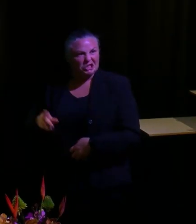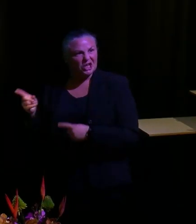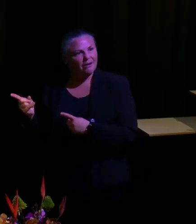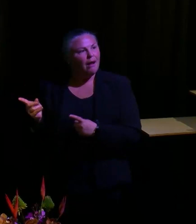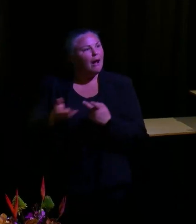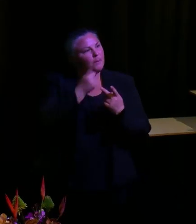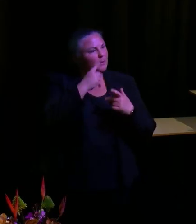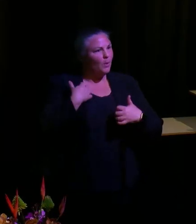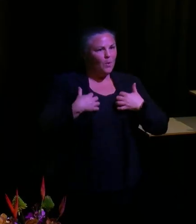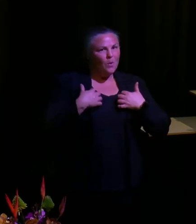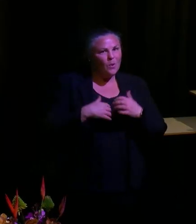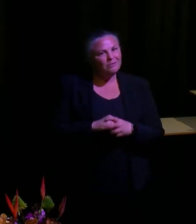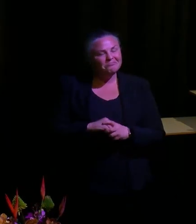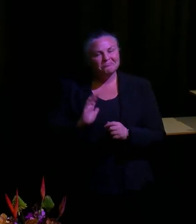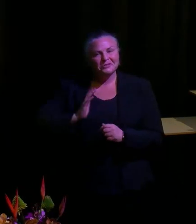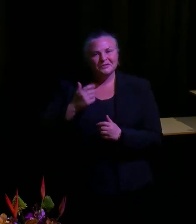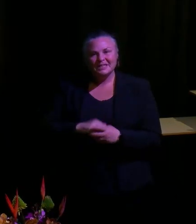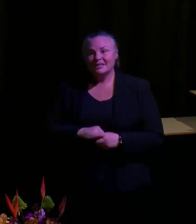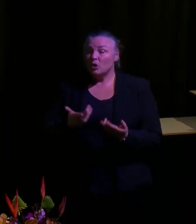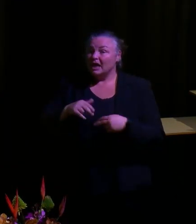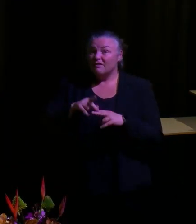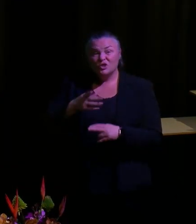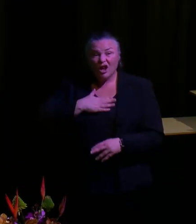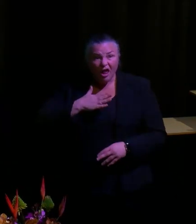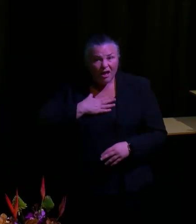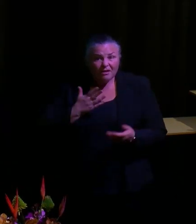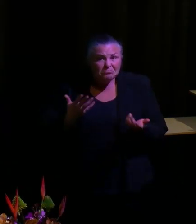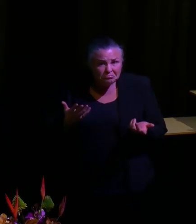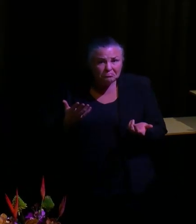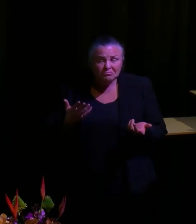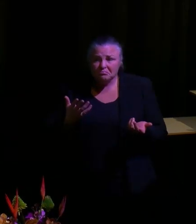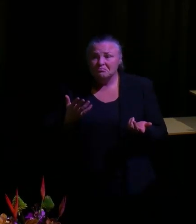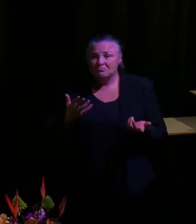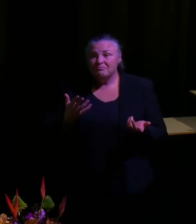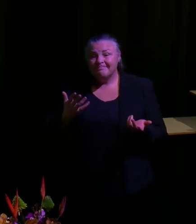like, if it's something that you don't like, you know,